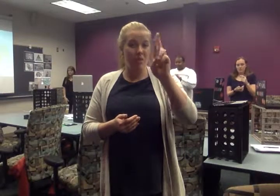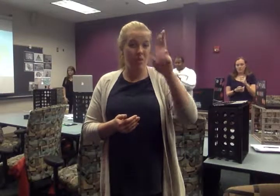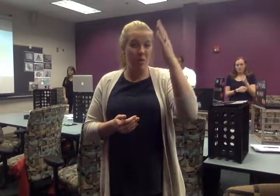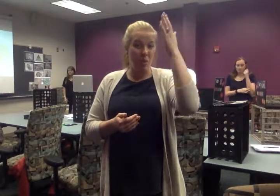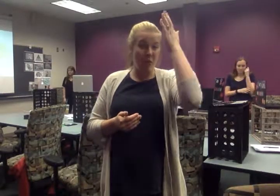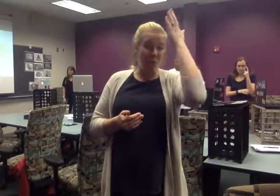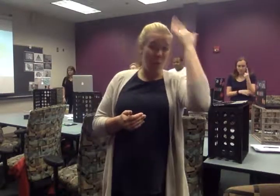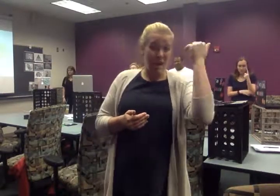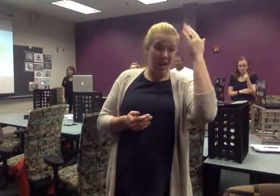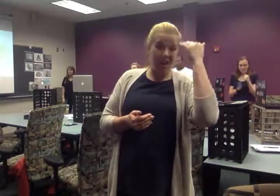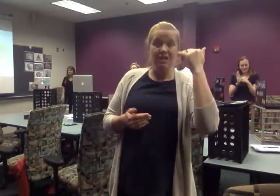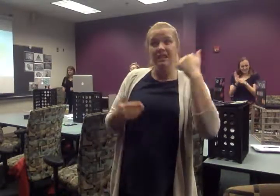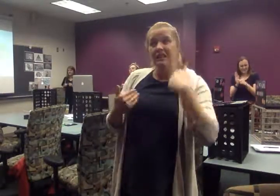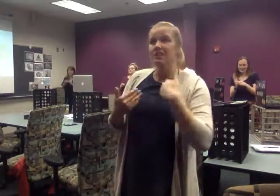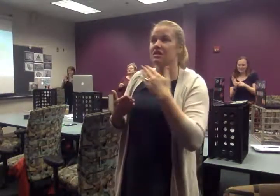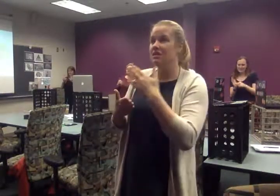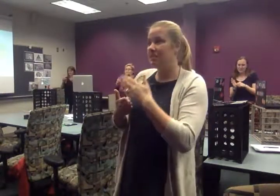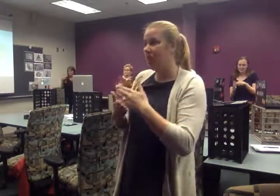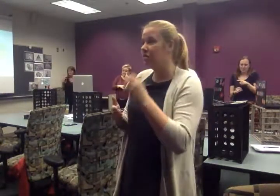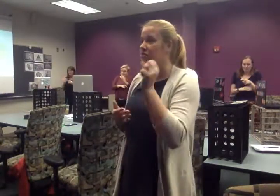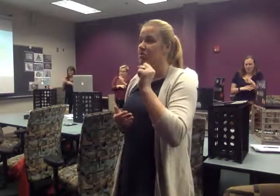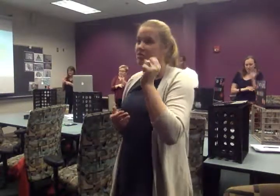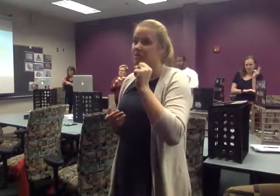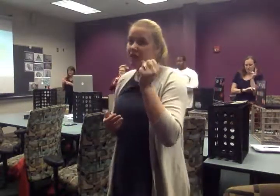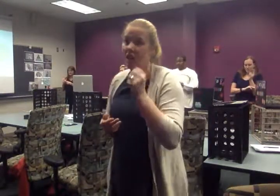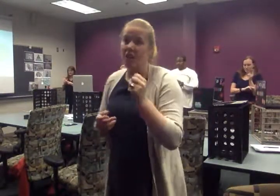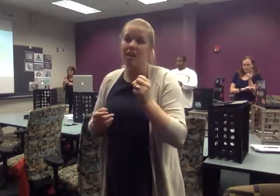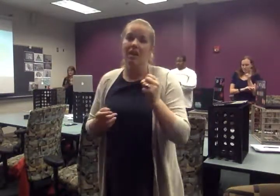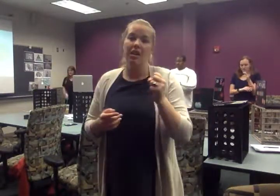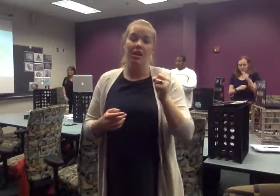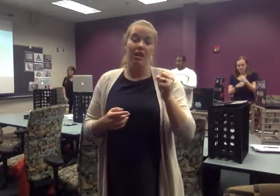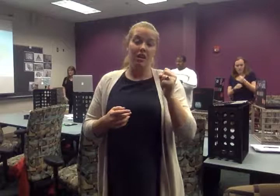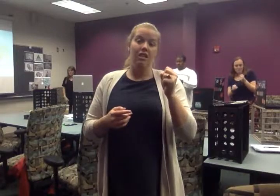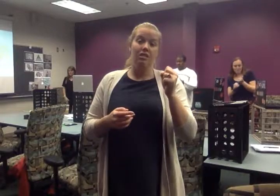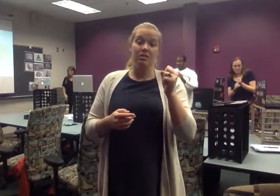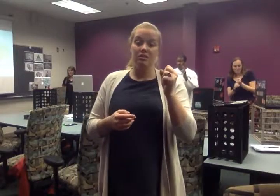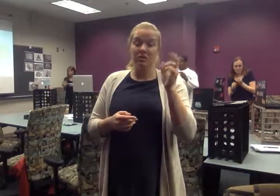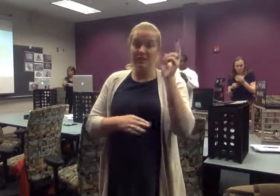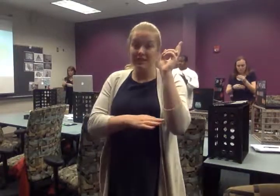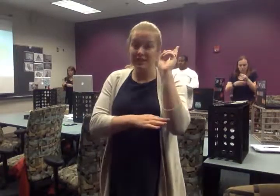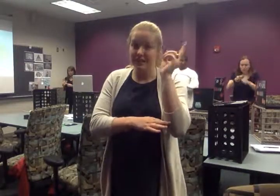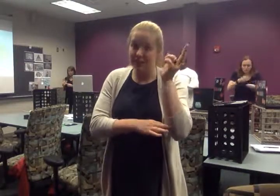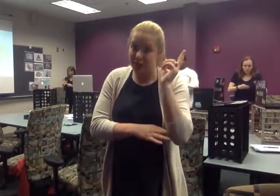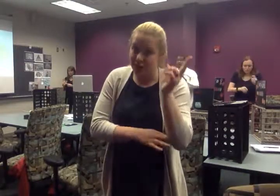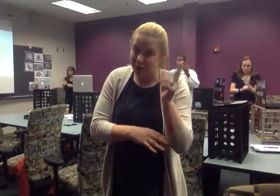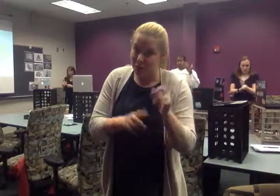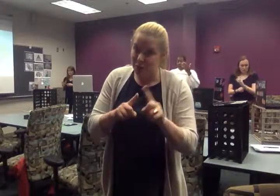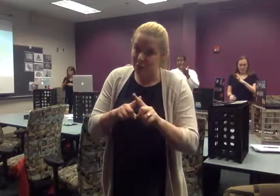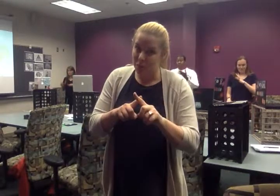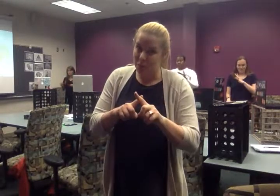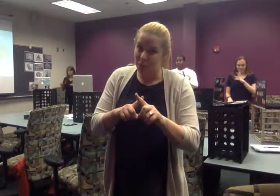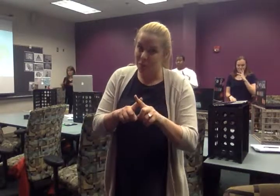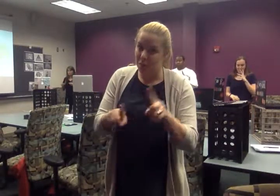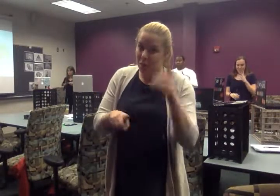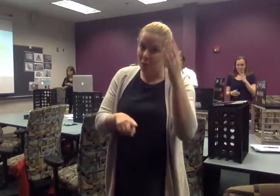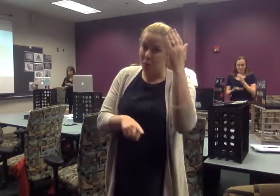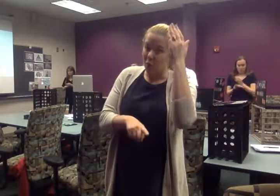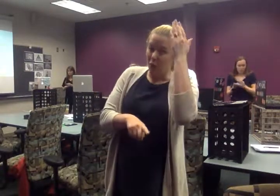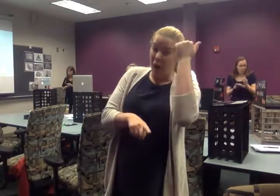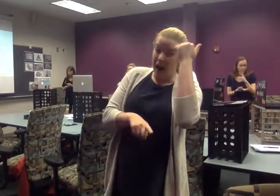clearly examples of an alternate history where production and exchange work okay without actual coins or bills changing hands. It's kind of